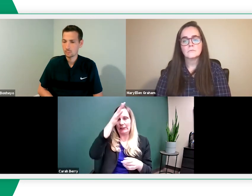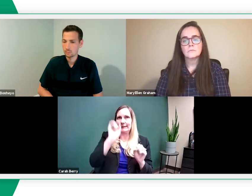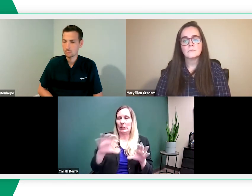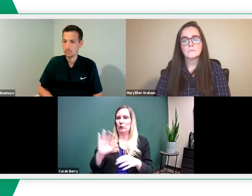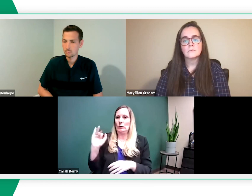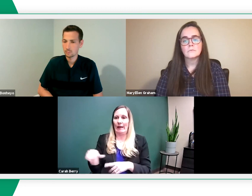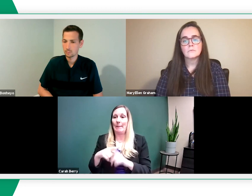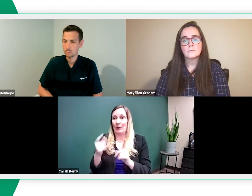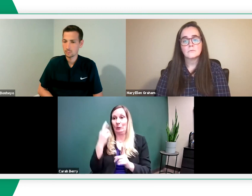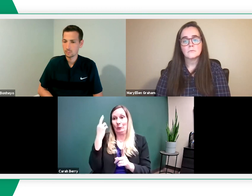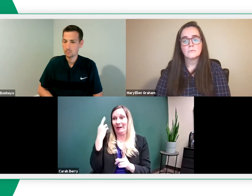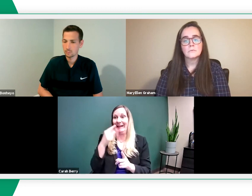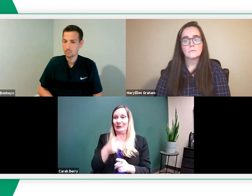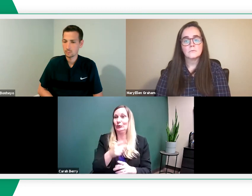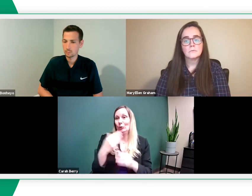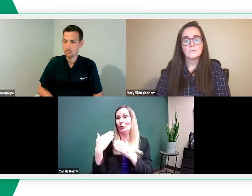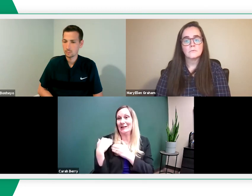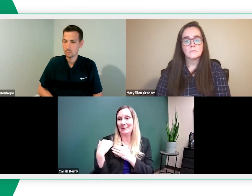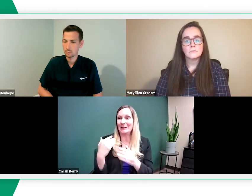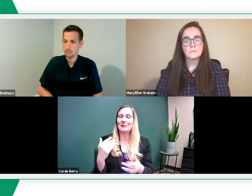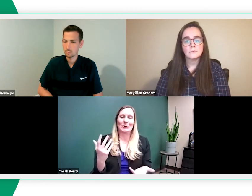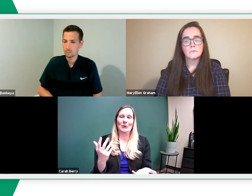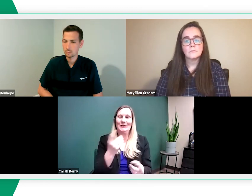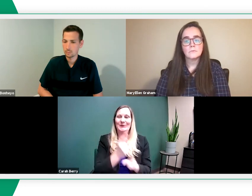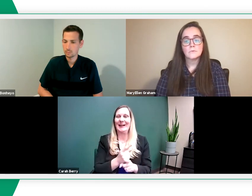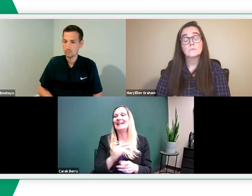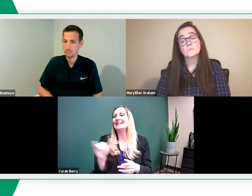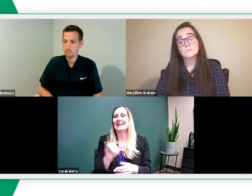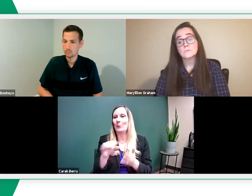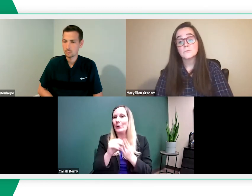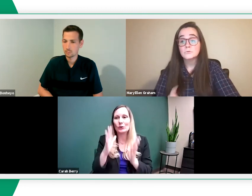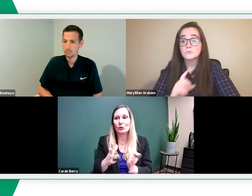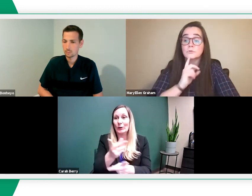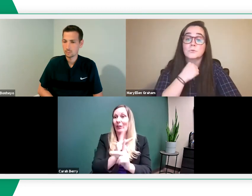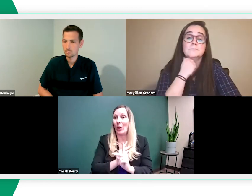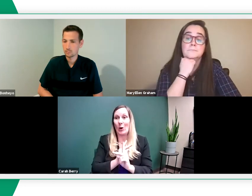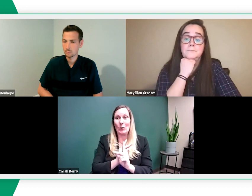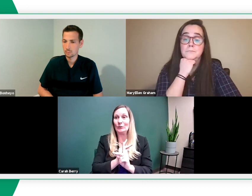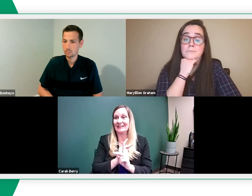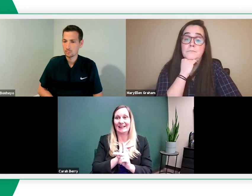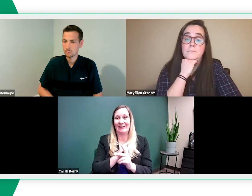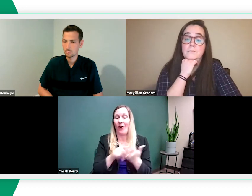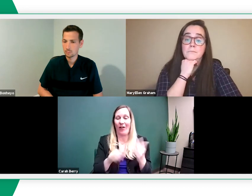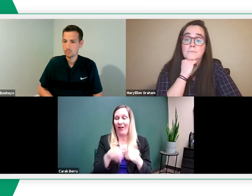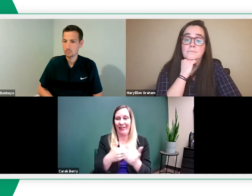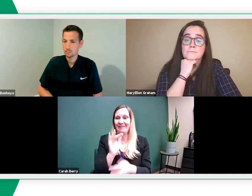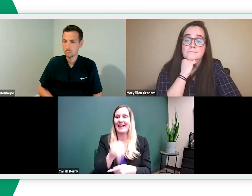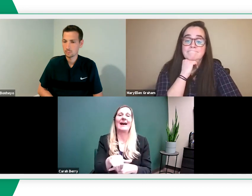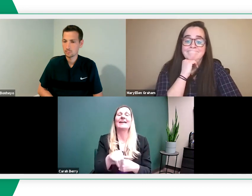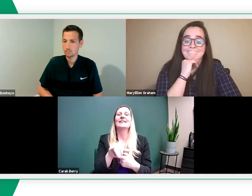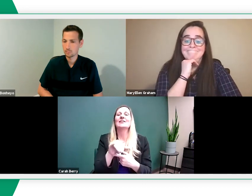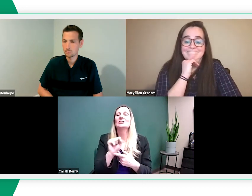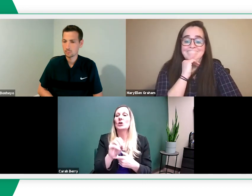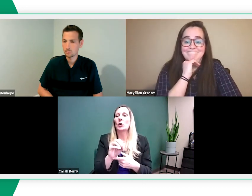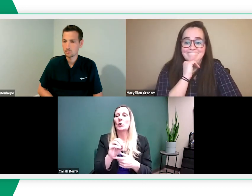So oftentimes, yes, parents can do that, but they realize that their child is responsible. It's the same thing as getting a